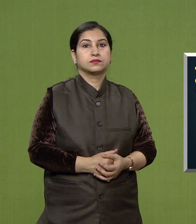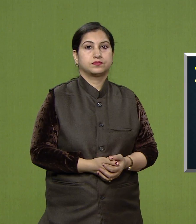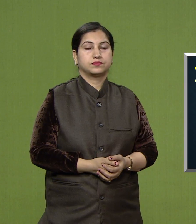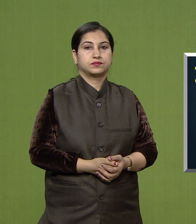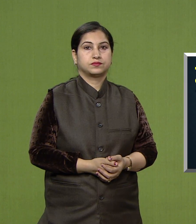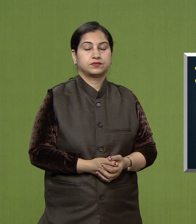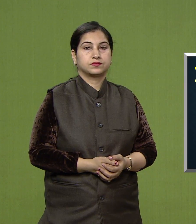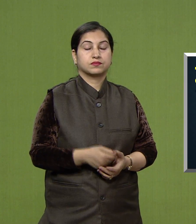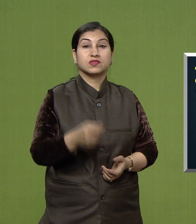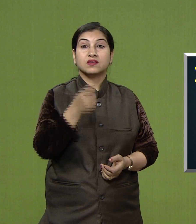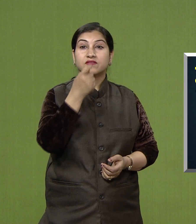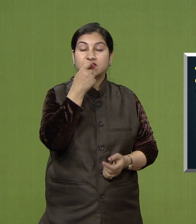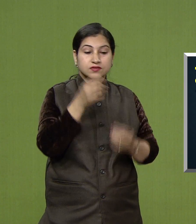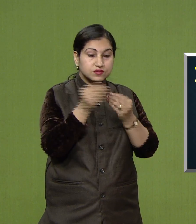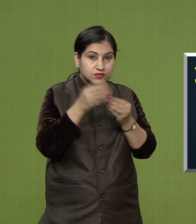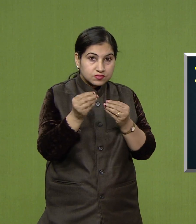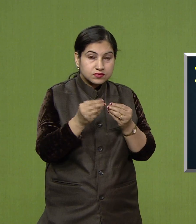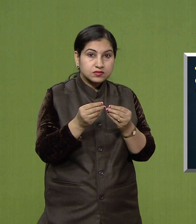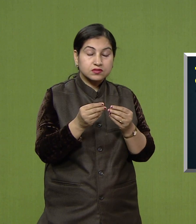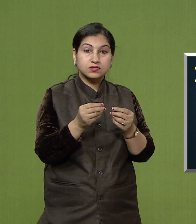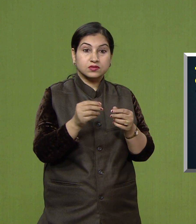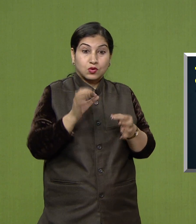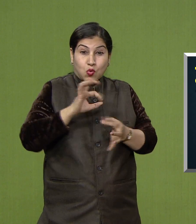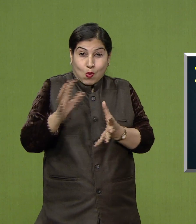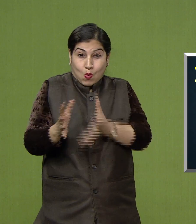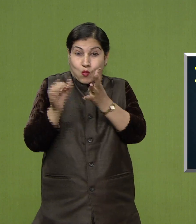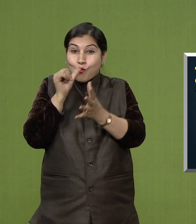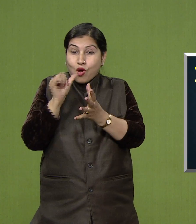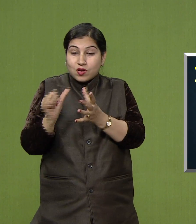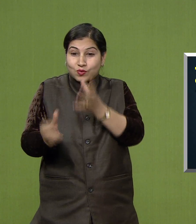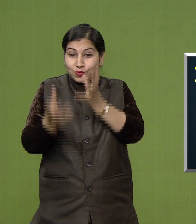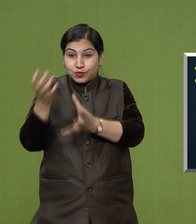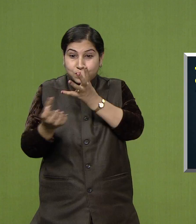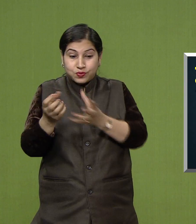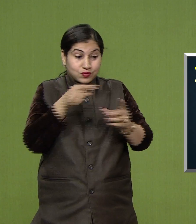for your fresh stain on white cottons, pour boiling water on the stain.